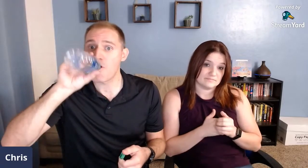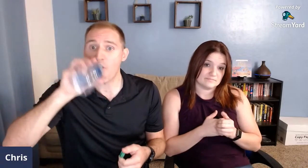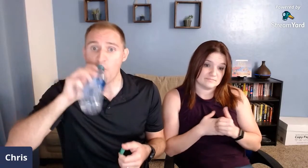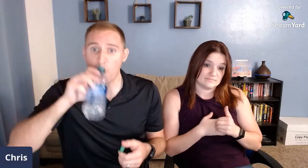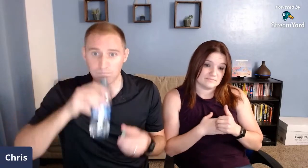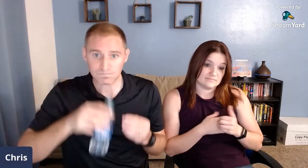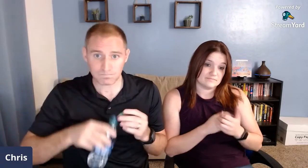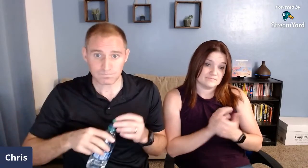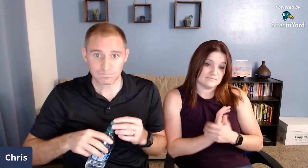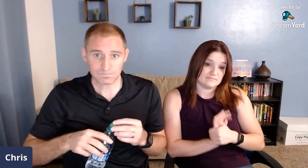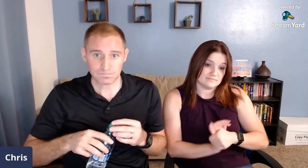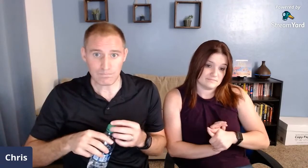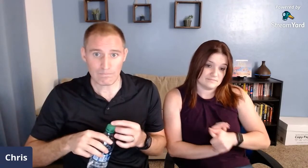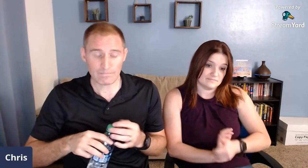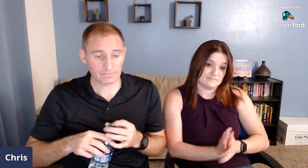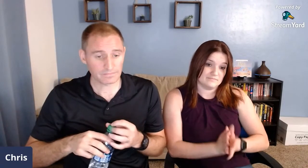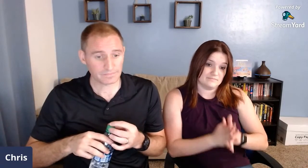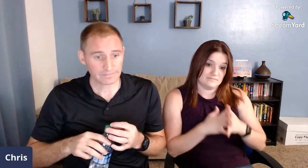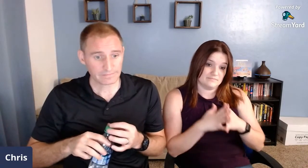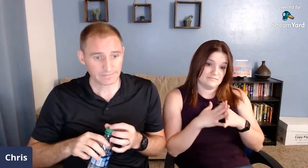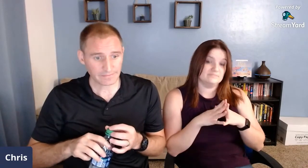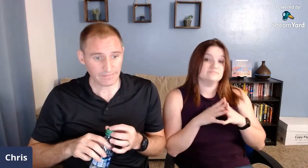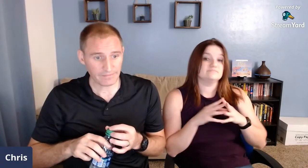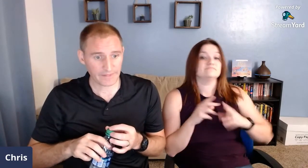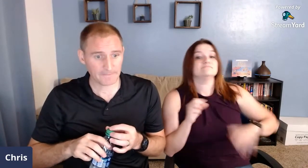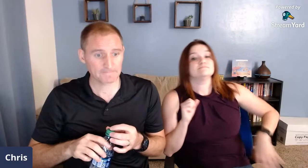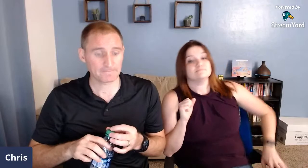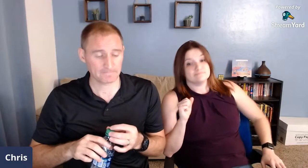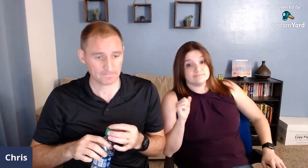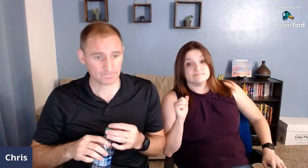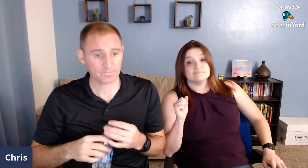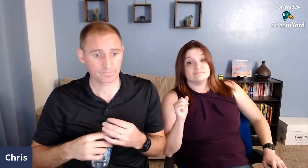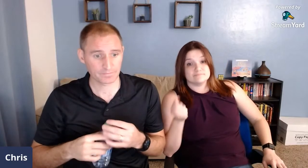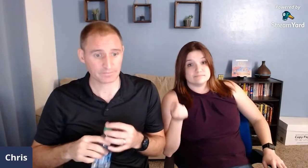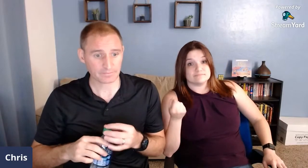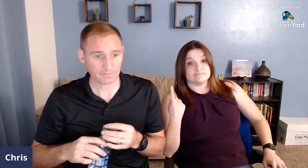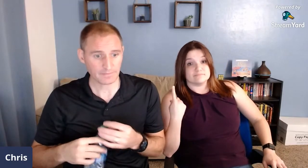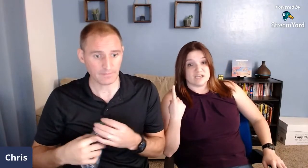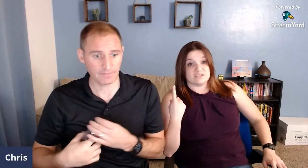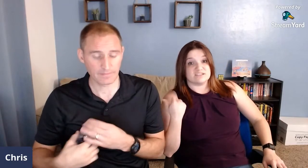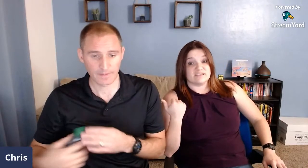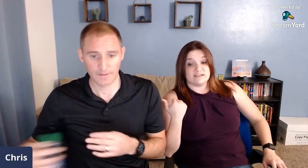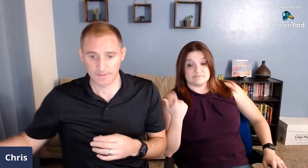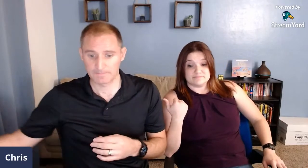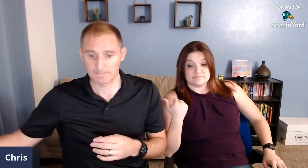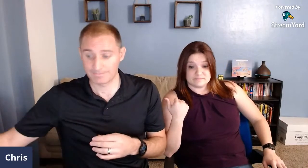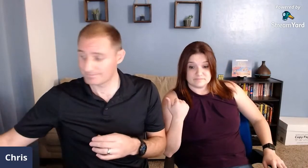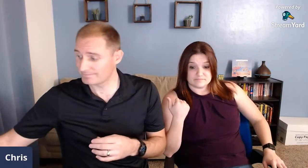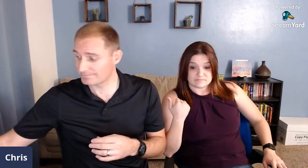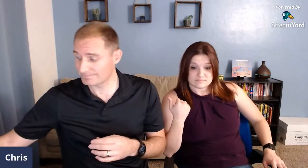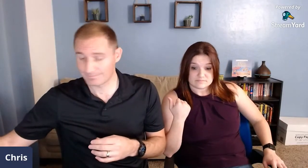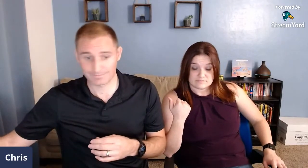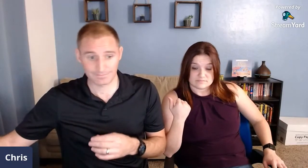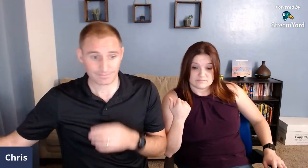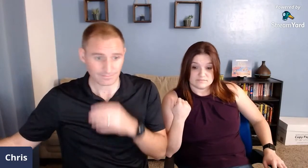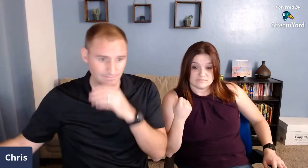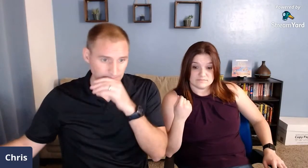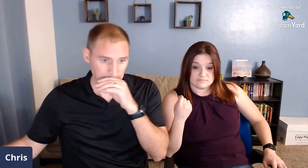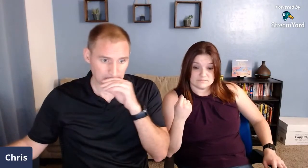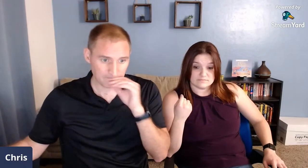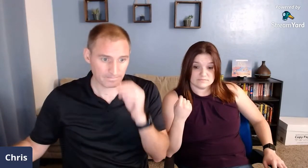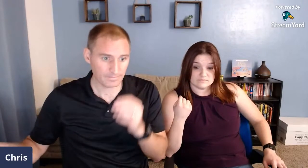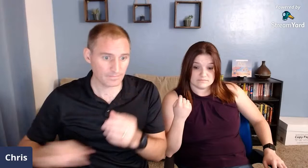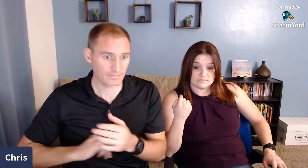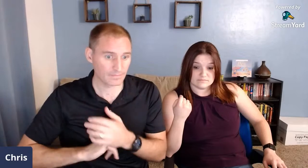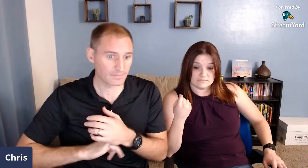8 years and had to quit because she got such wrist and shoulder problems. And frankly, this week I was feeling a little discouraged that